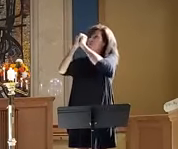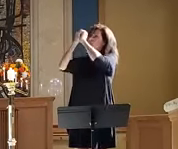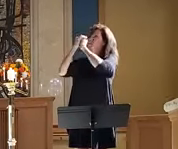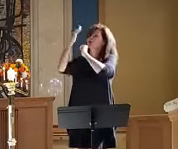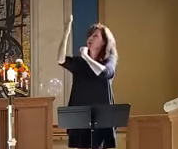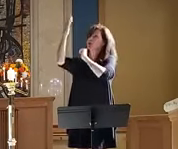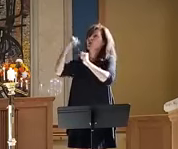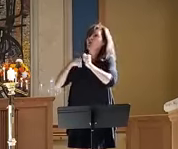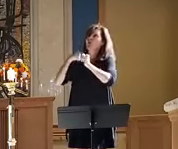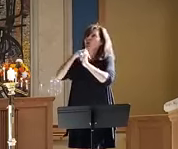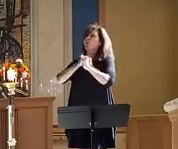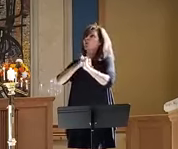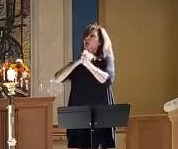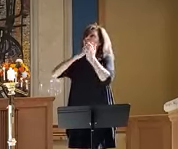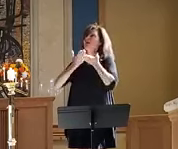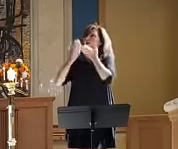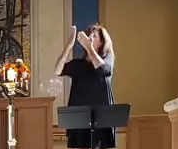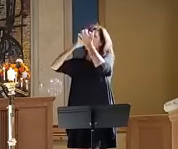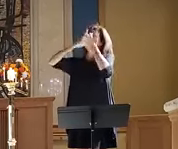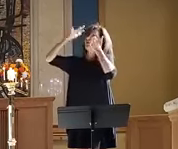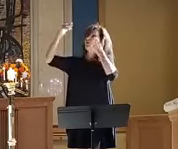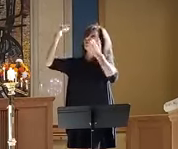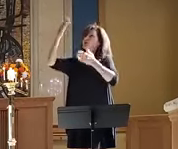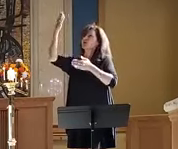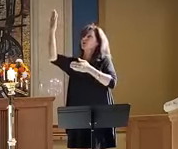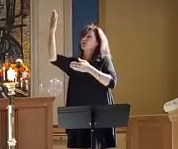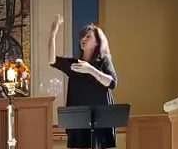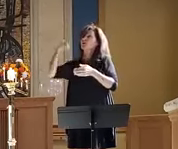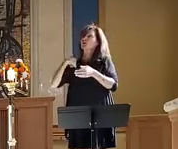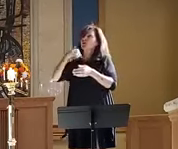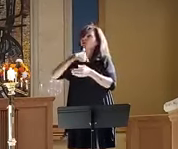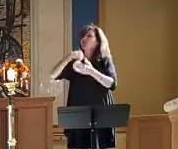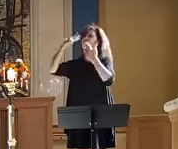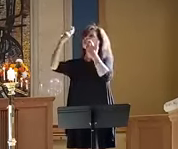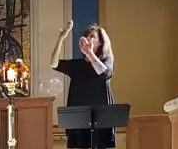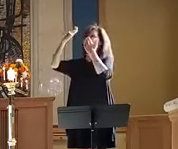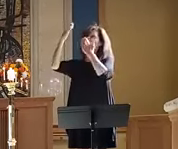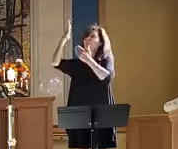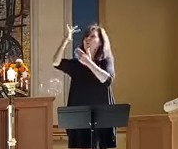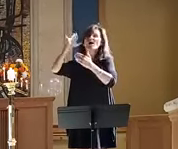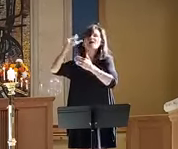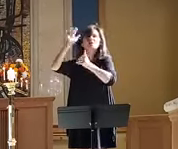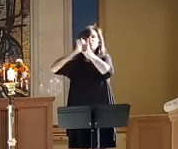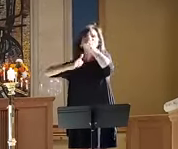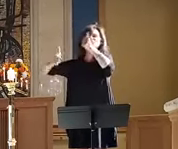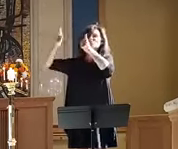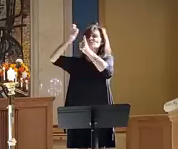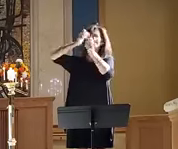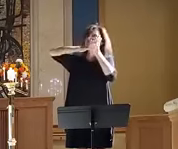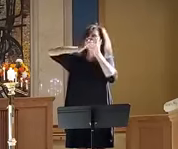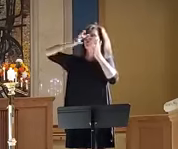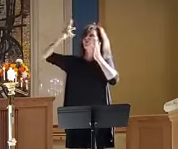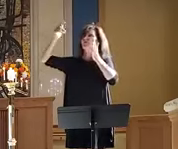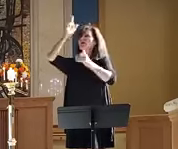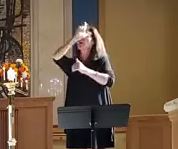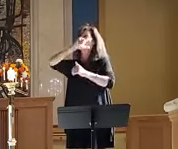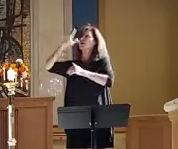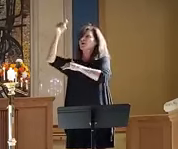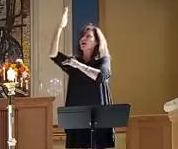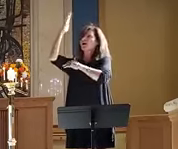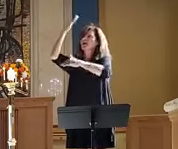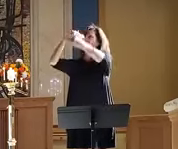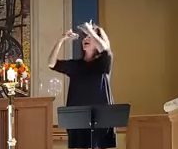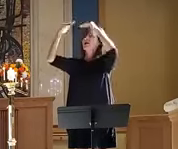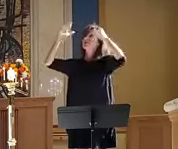we adore you, we glorify you, we give you thanks for your great glory. Lord